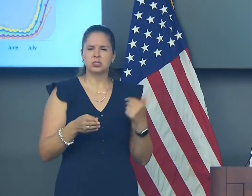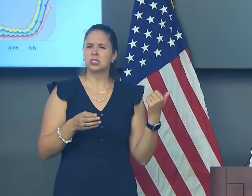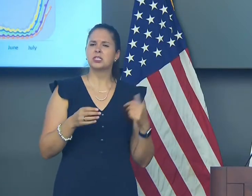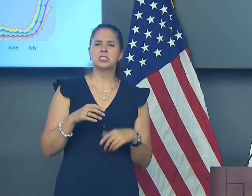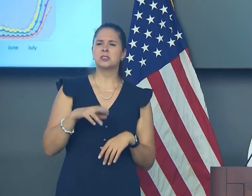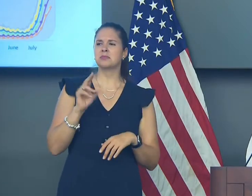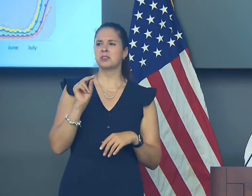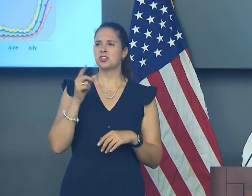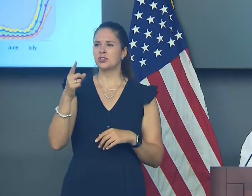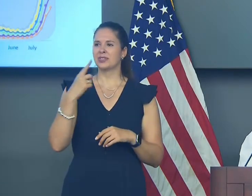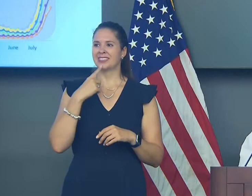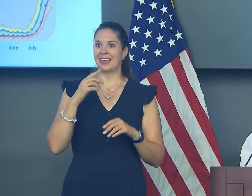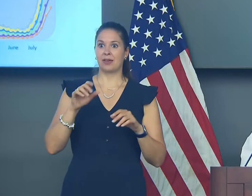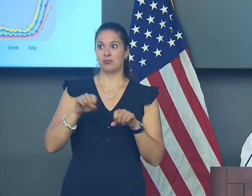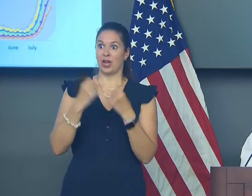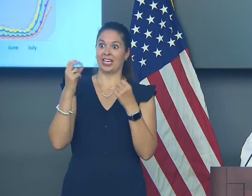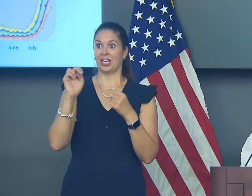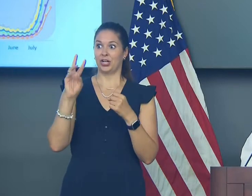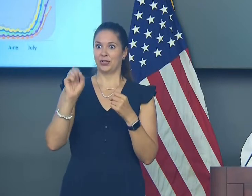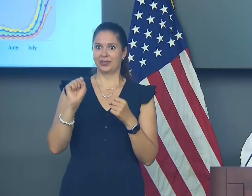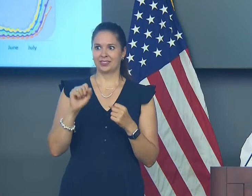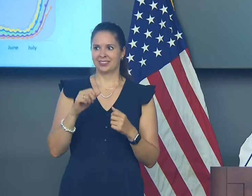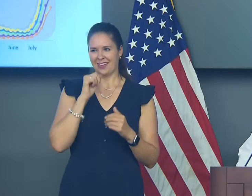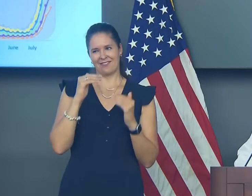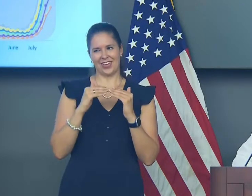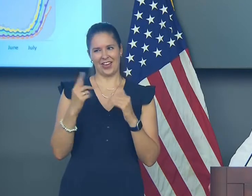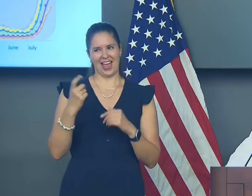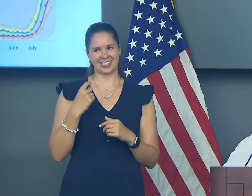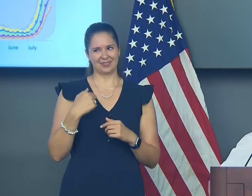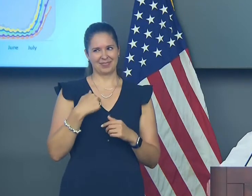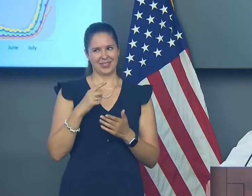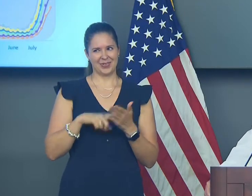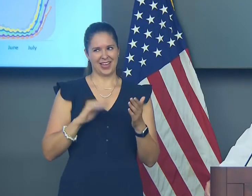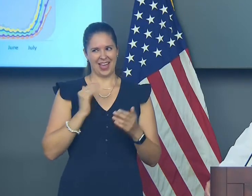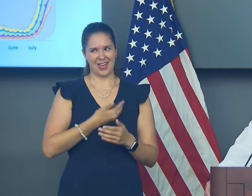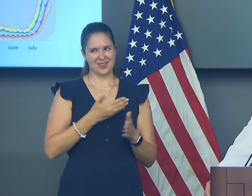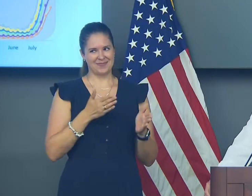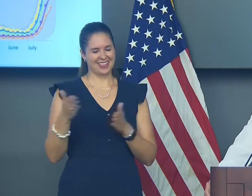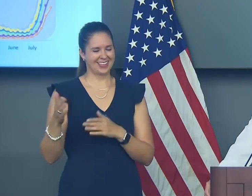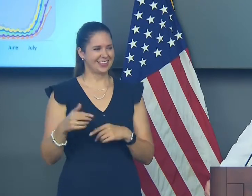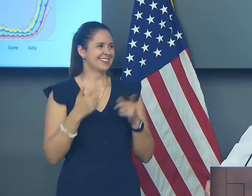you know, you just said it was breaking news, so it's a little unfair to ask me what our plan is.